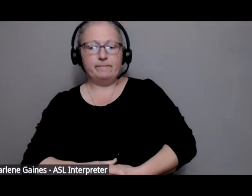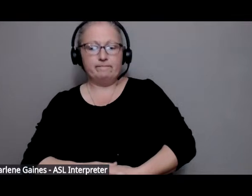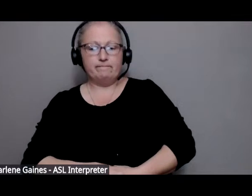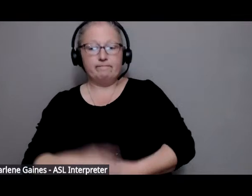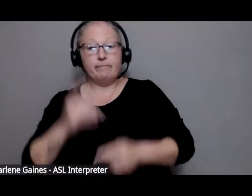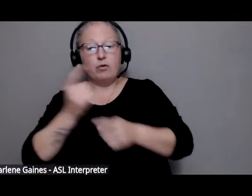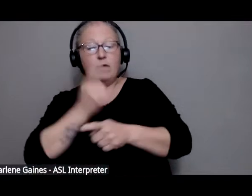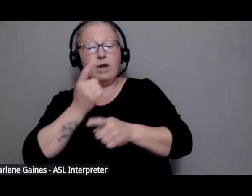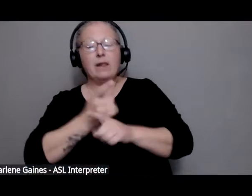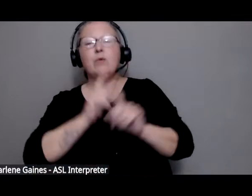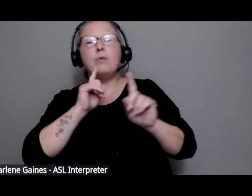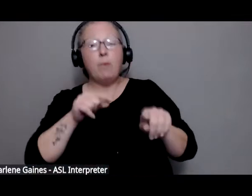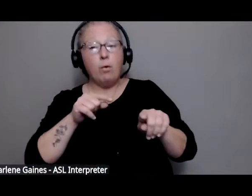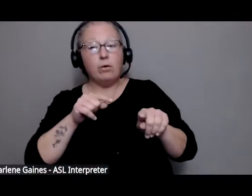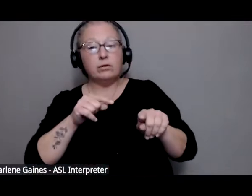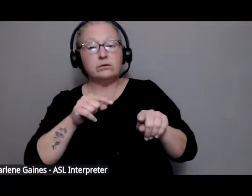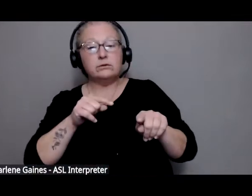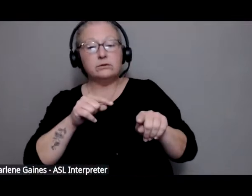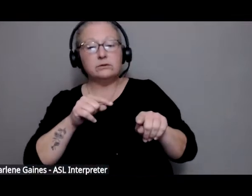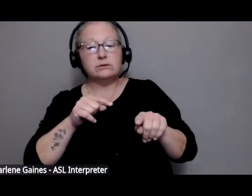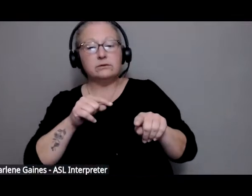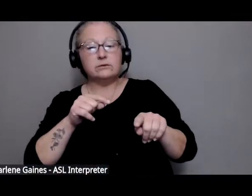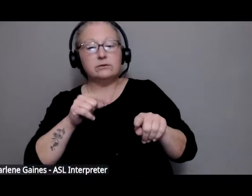Regular reports